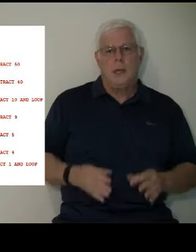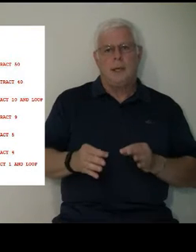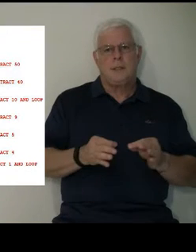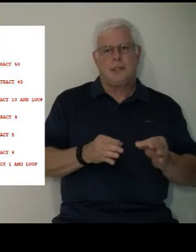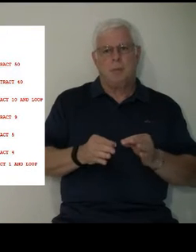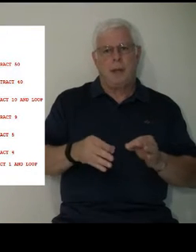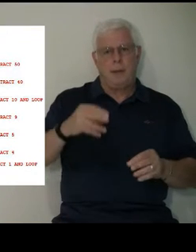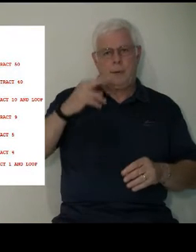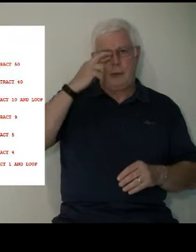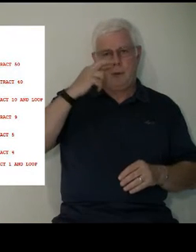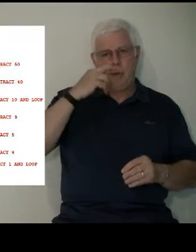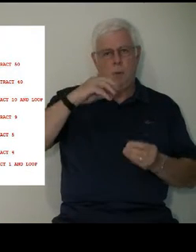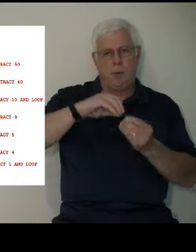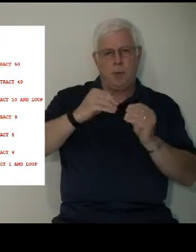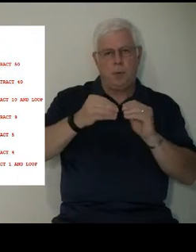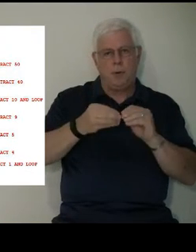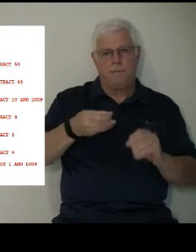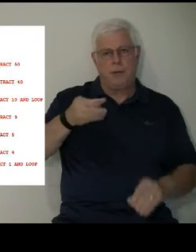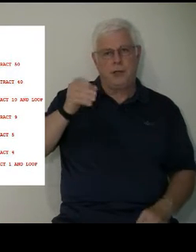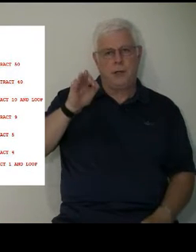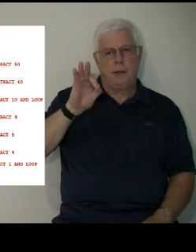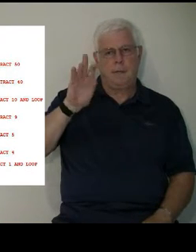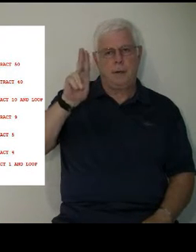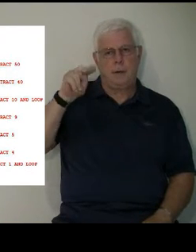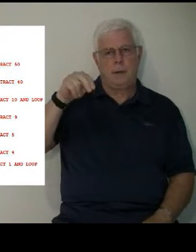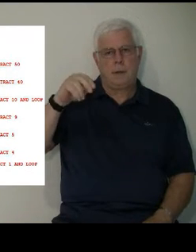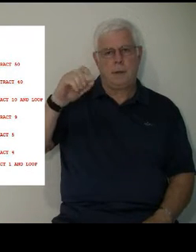Let's explain the Roman numeral function.